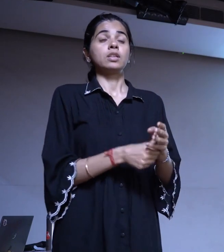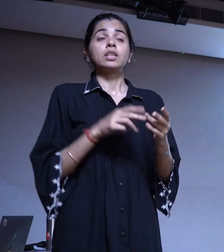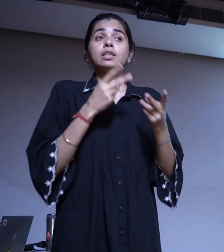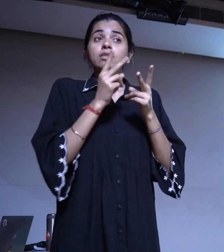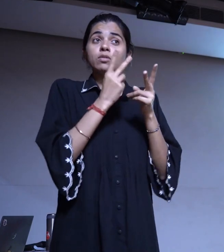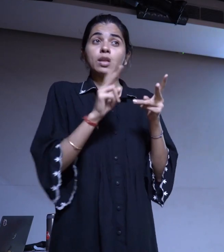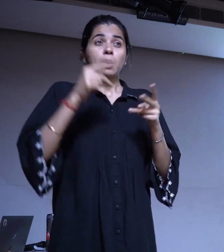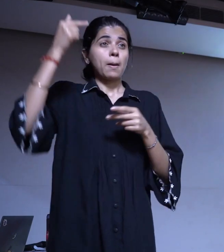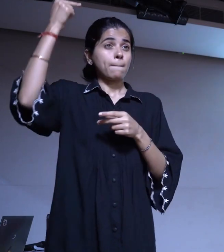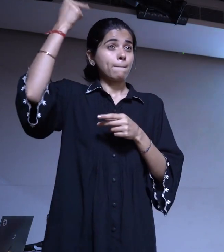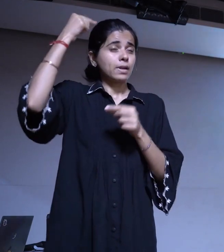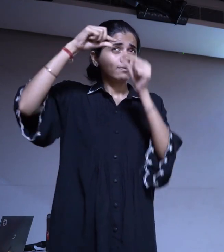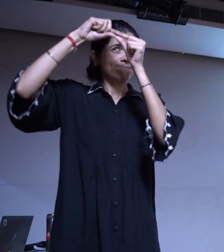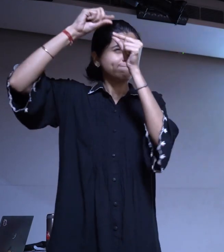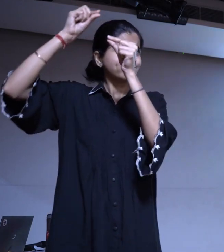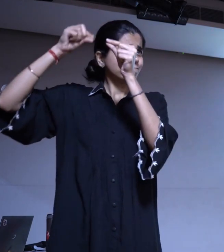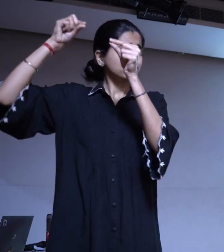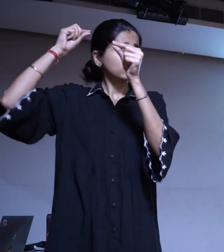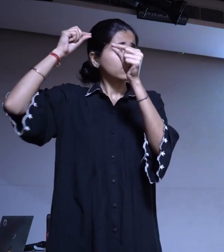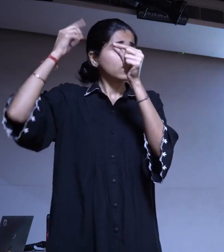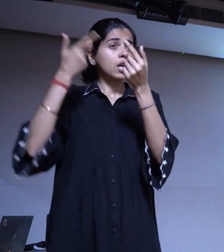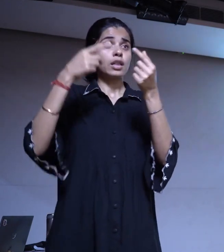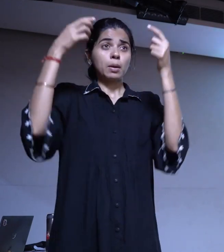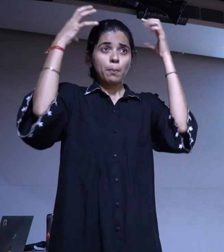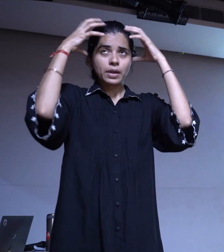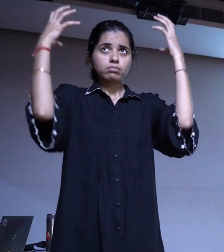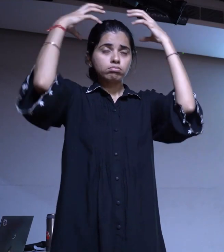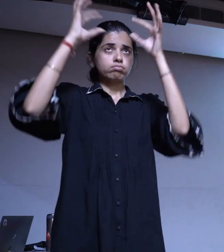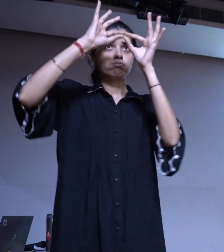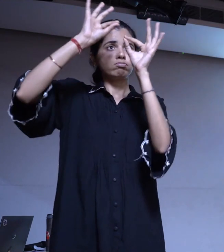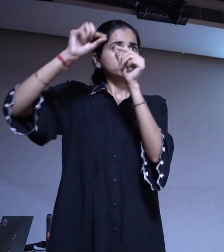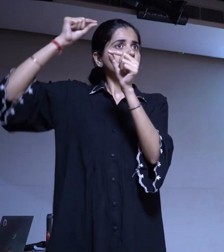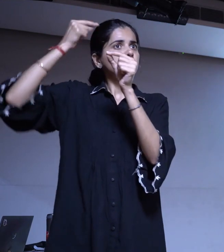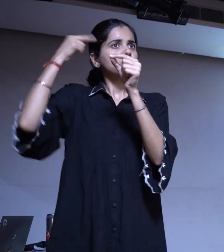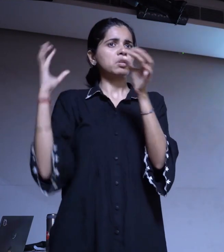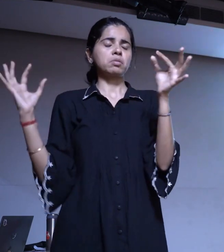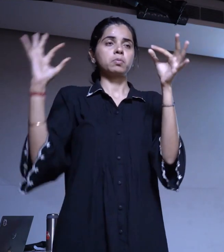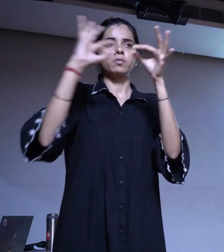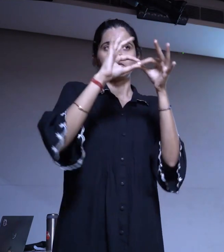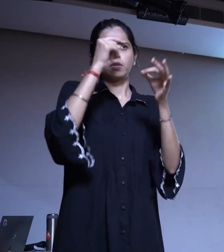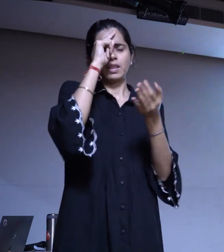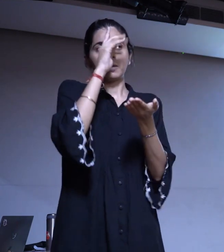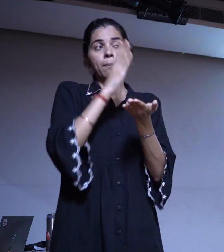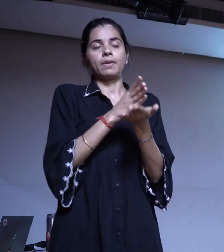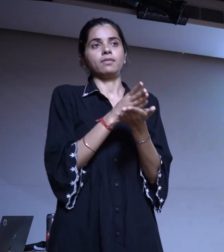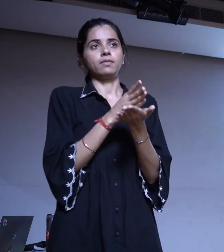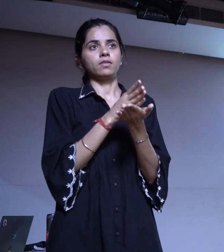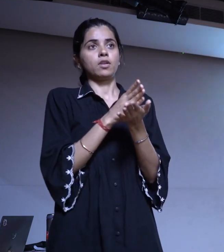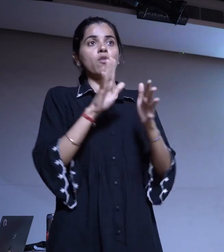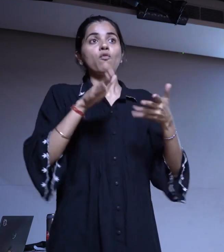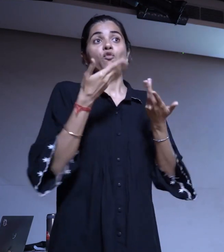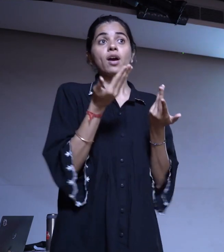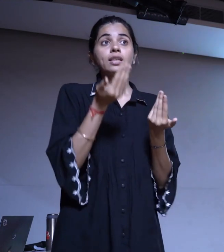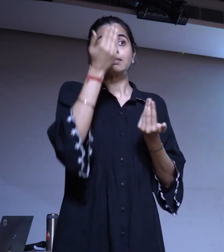differences in brain wiring is how the brain connects is what is now believed to be the reason behind